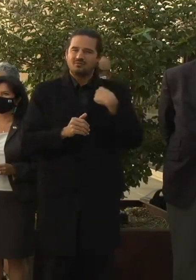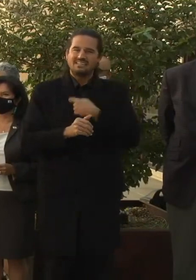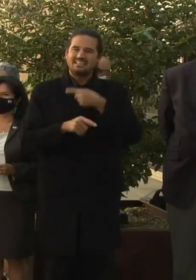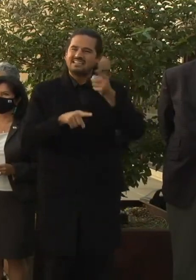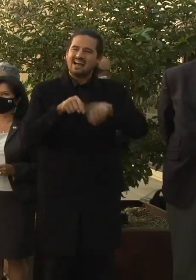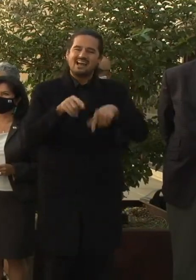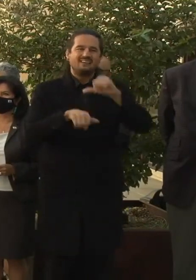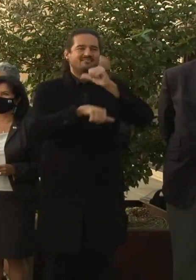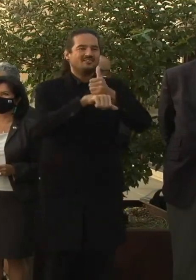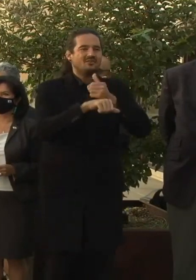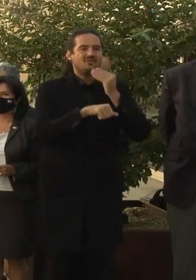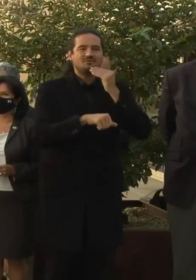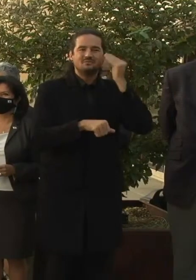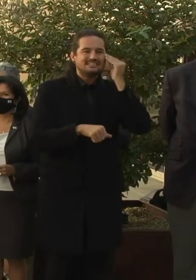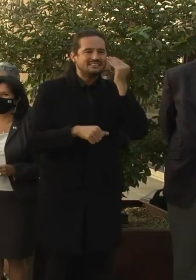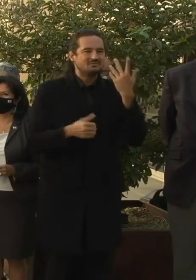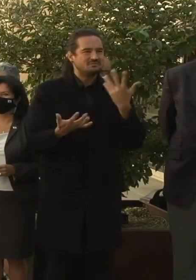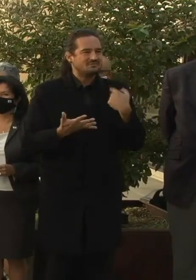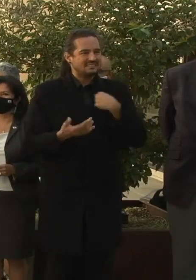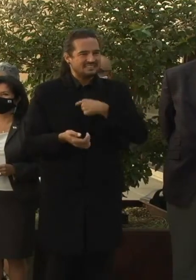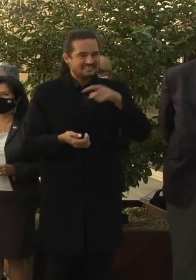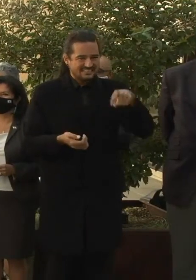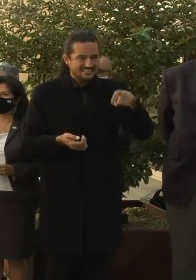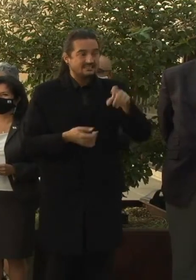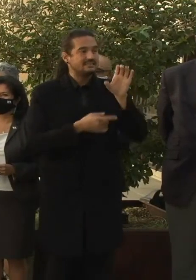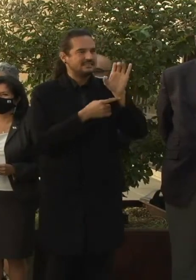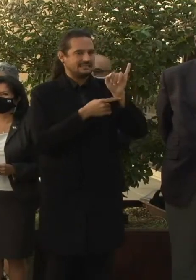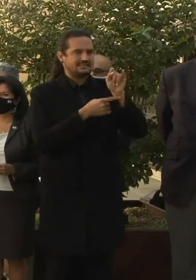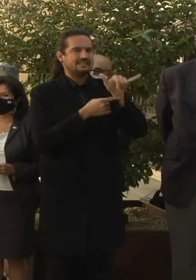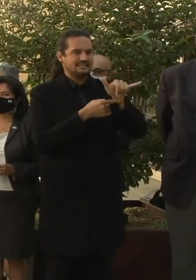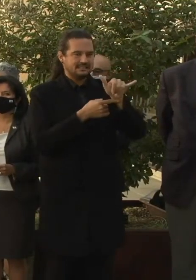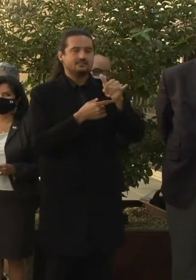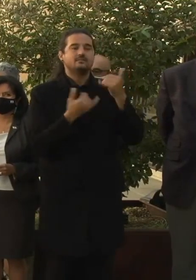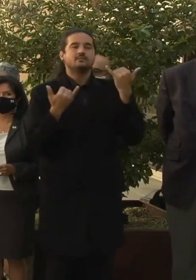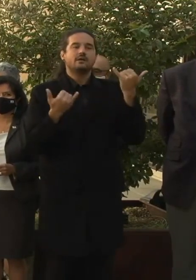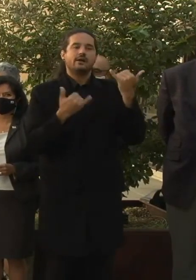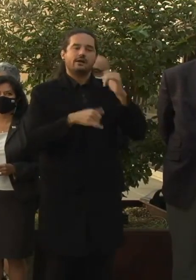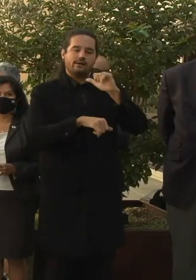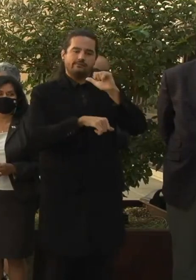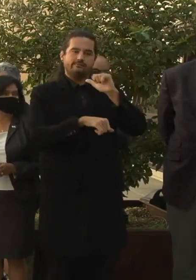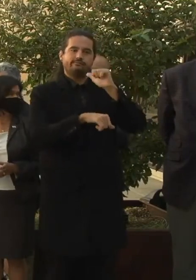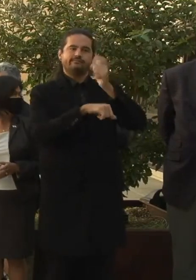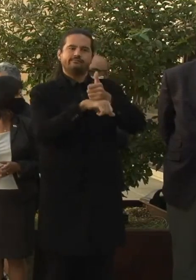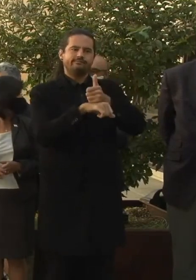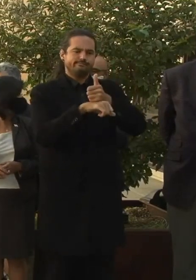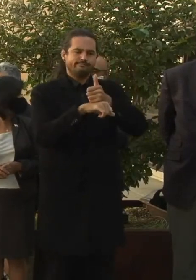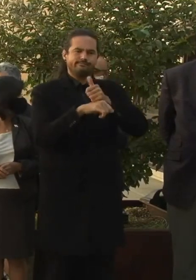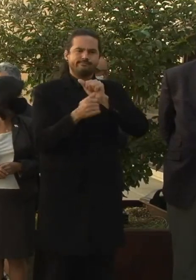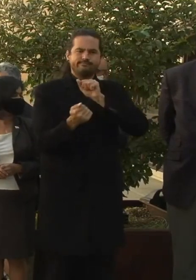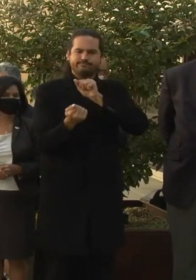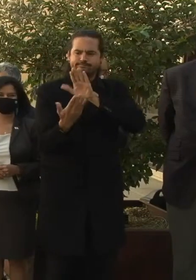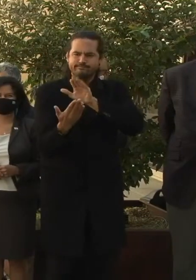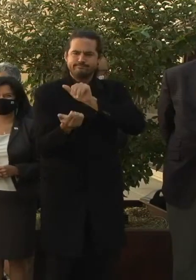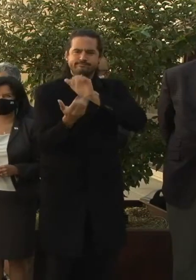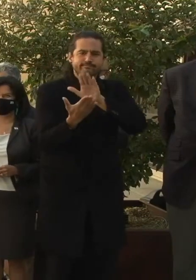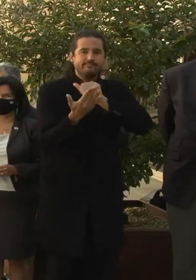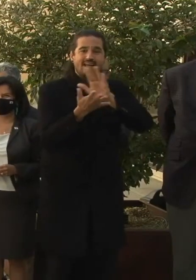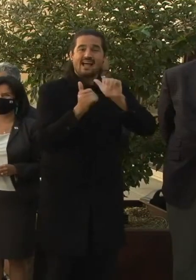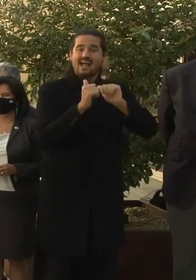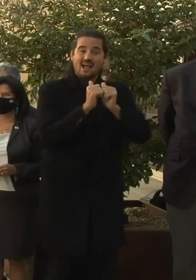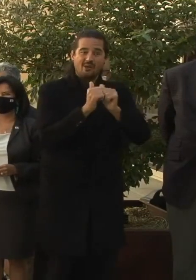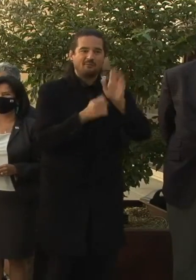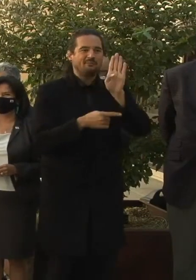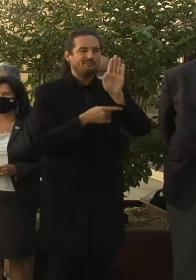signed today, but there are new divisions within our Housing and Community Development Department that are going to be responsible for